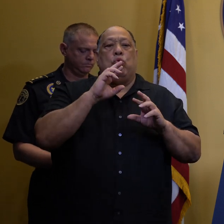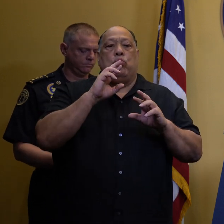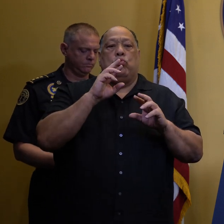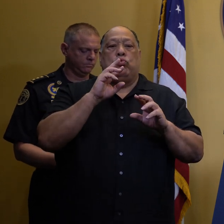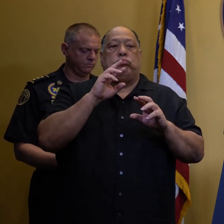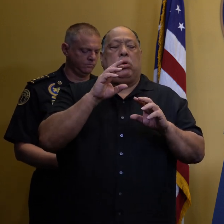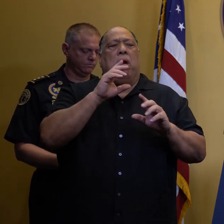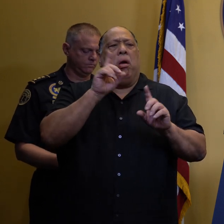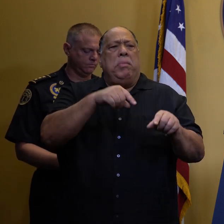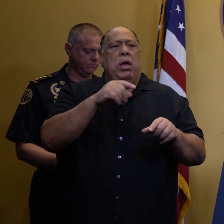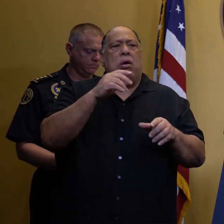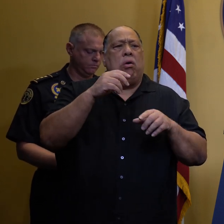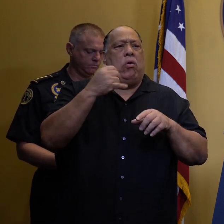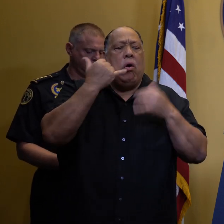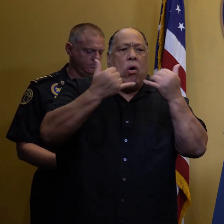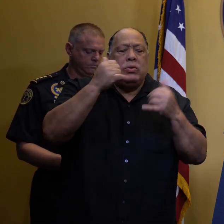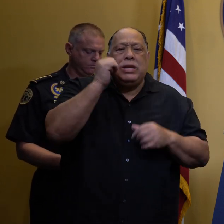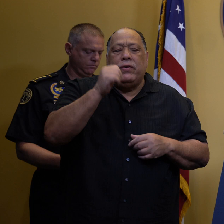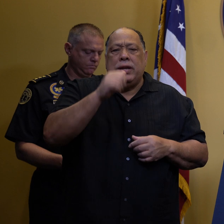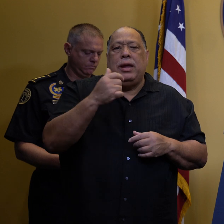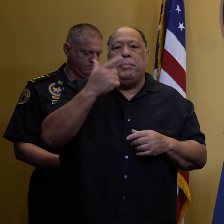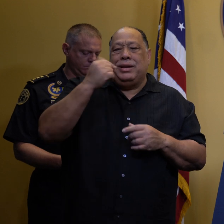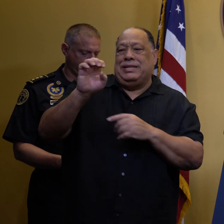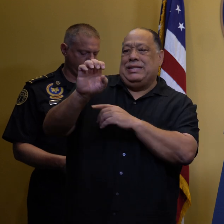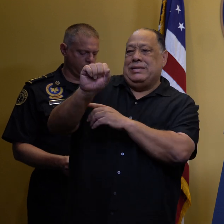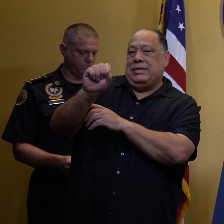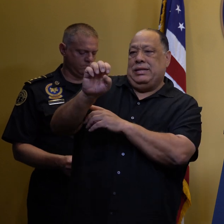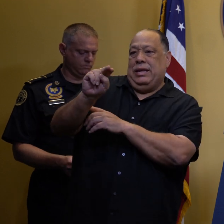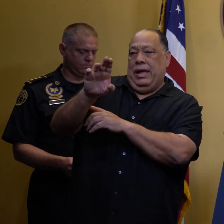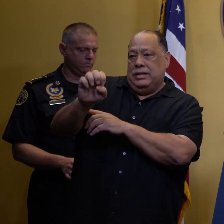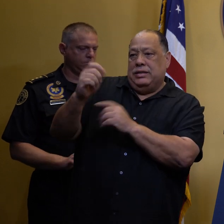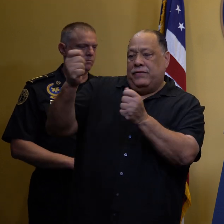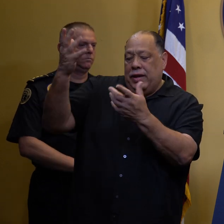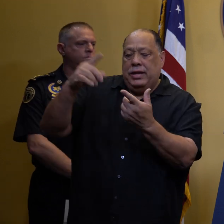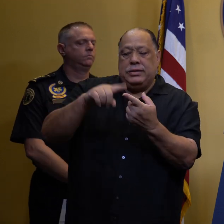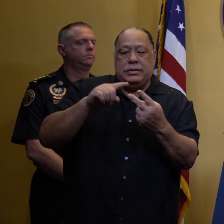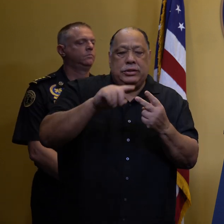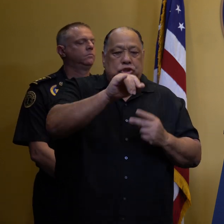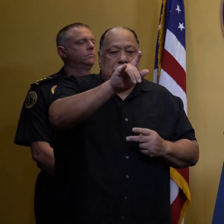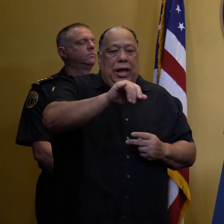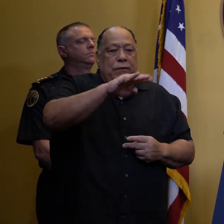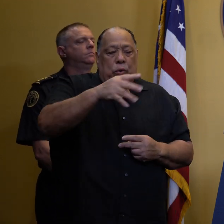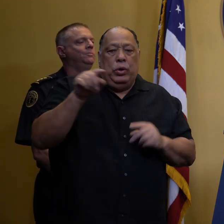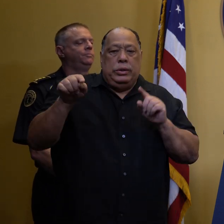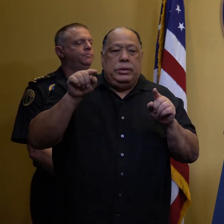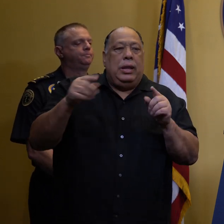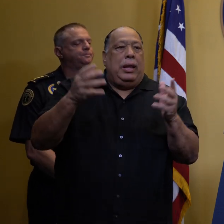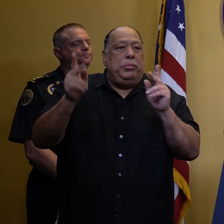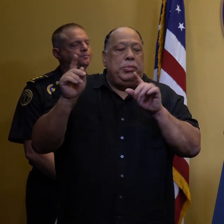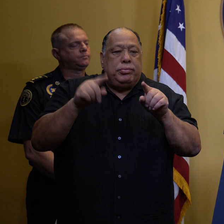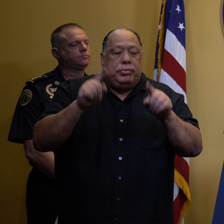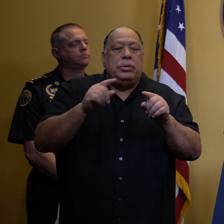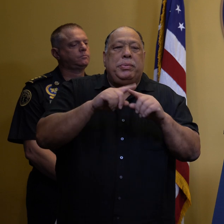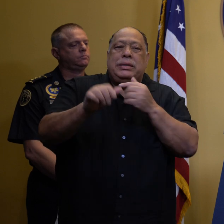day, in addition to our support for Essence Fest and the July 4th festivities. These dangerously hot temperatures, as you've